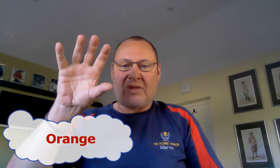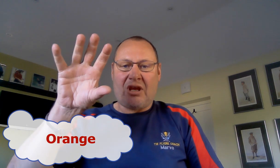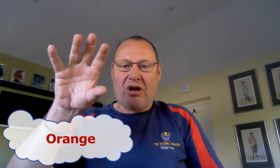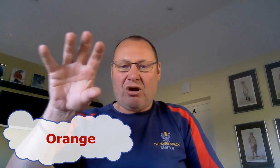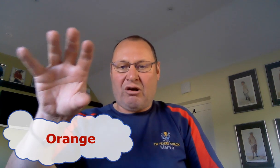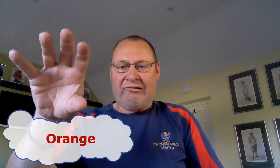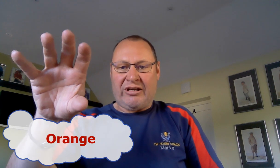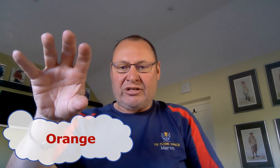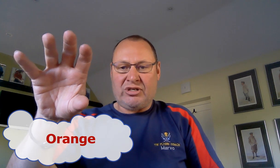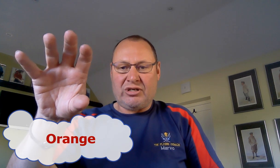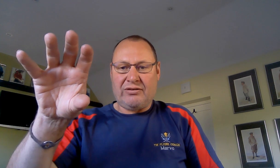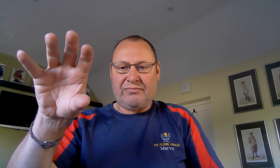Orange.